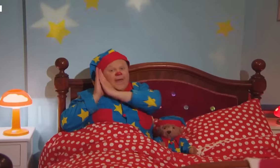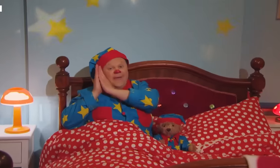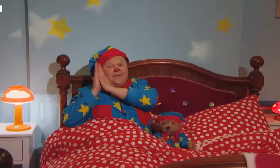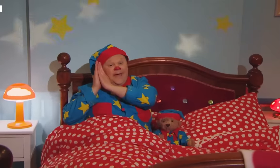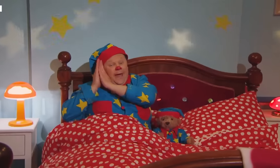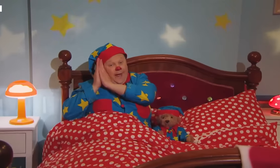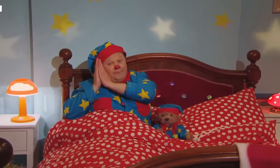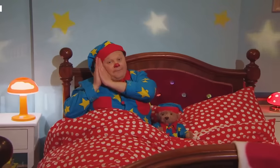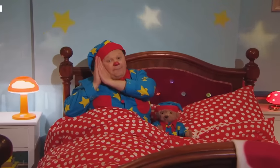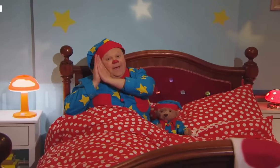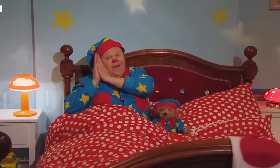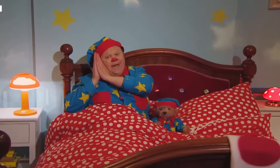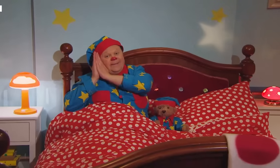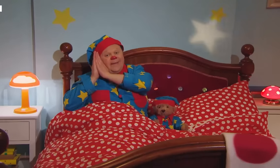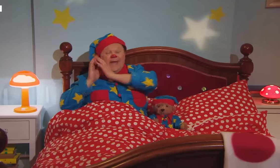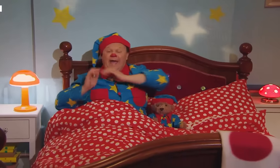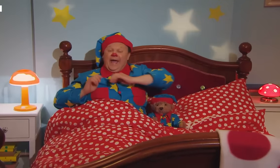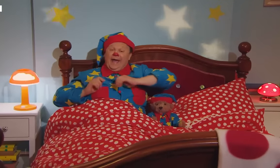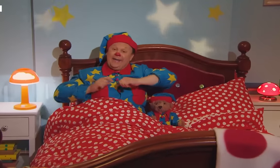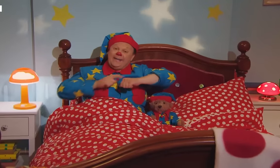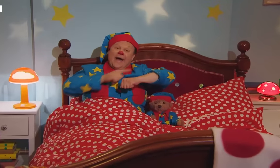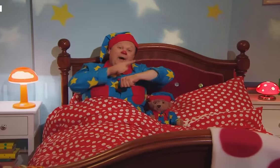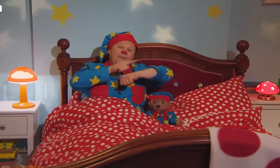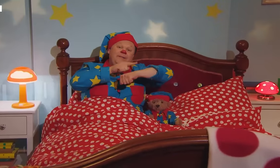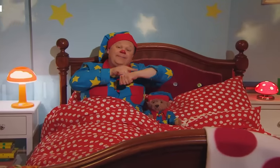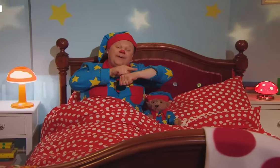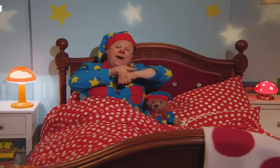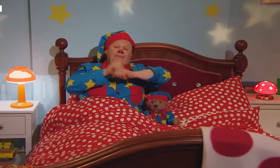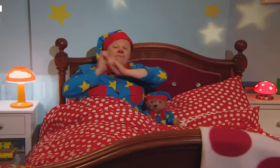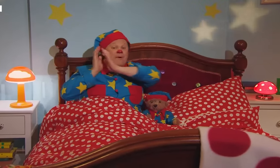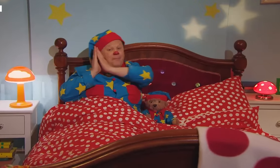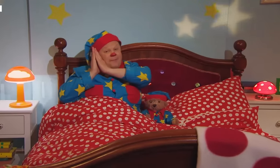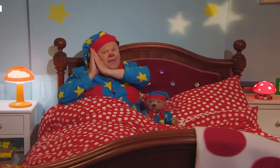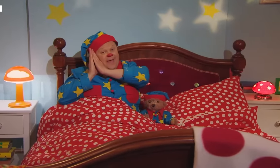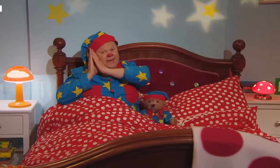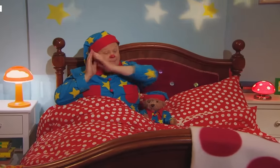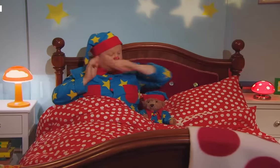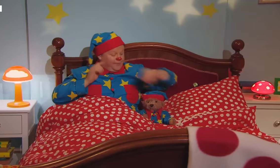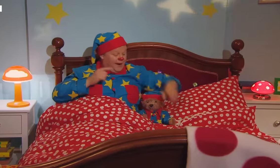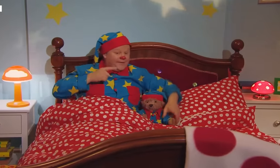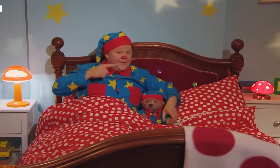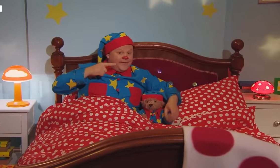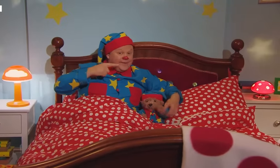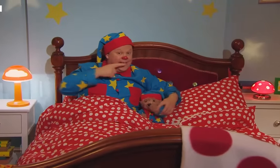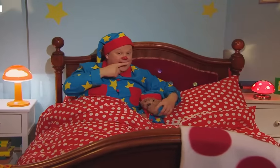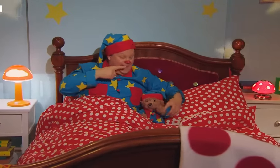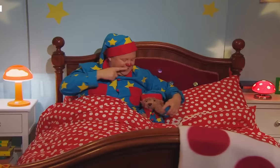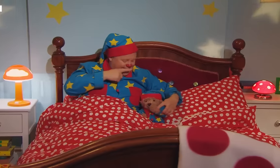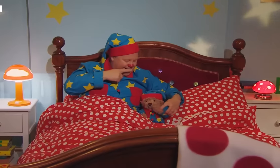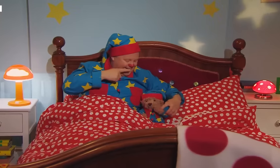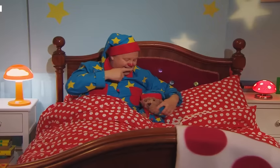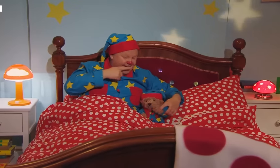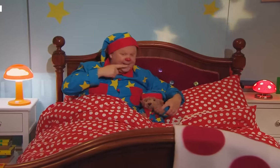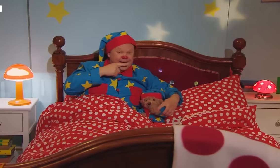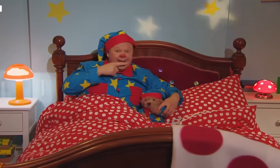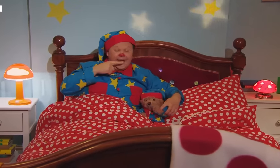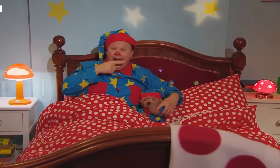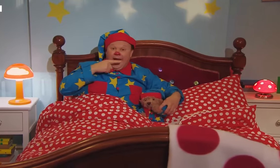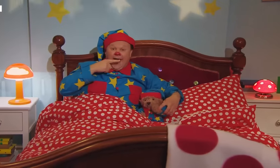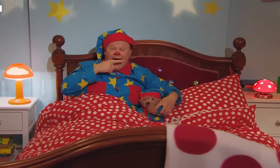Bed, bed. Now it's time for bed. Brush your teeth at